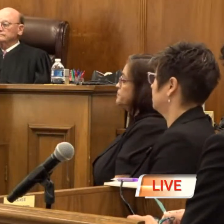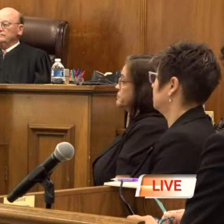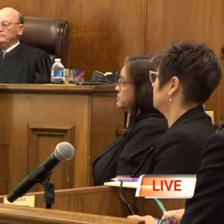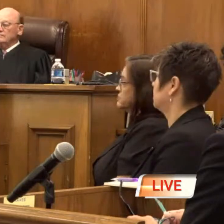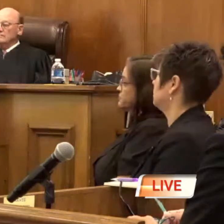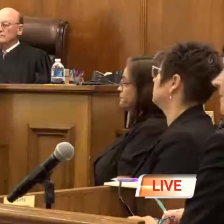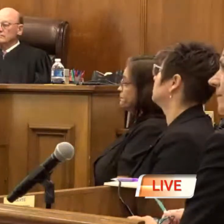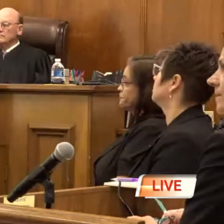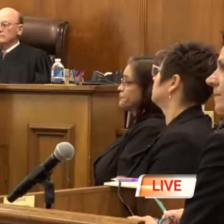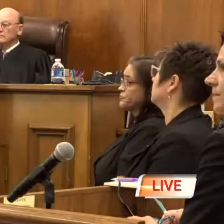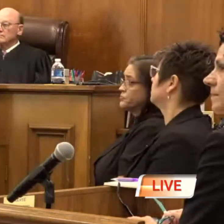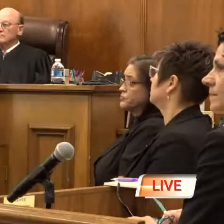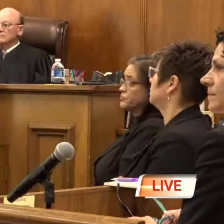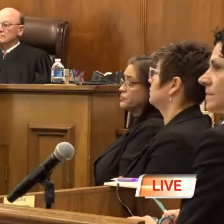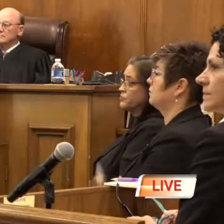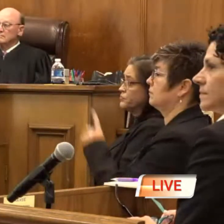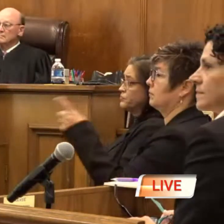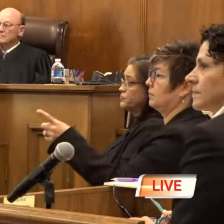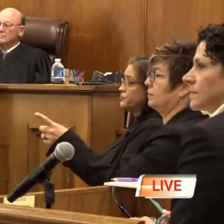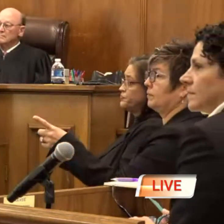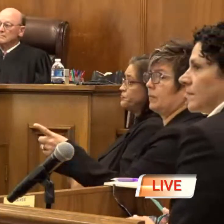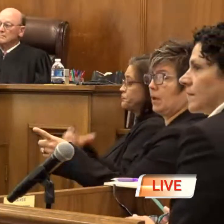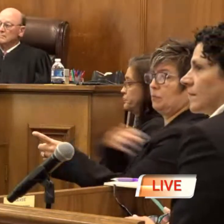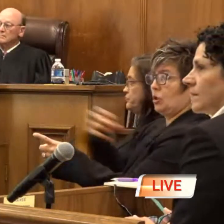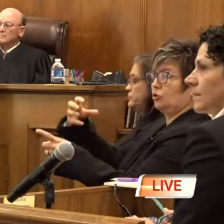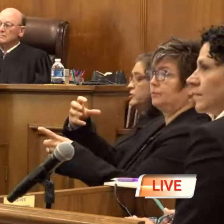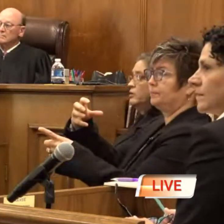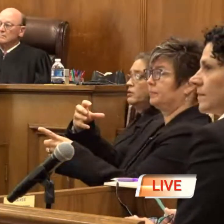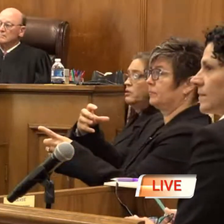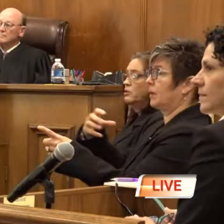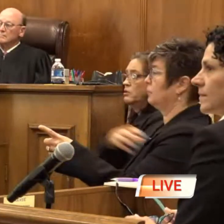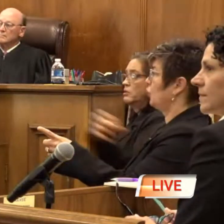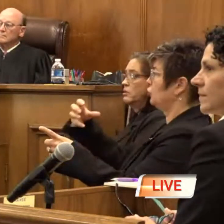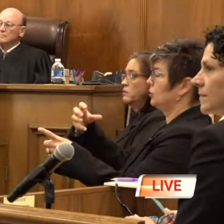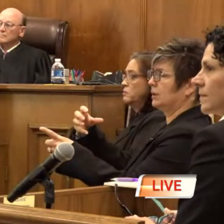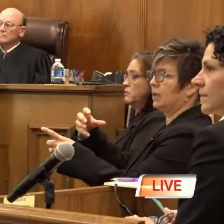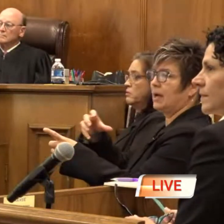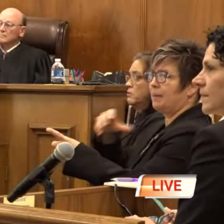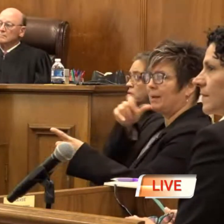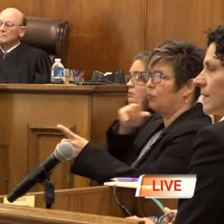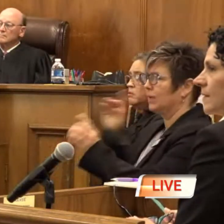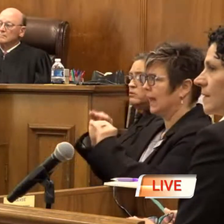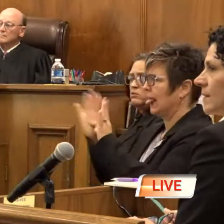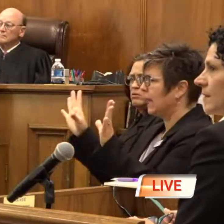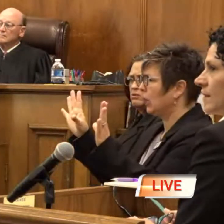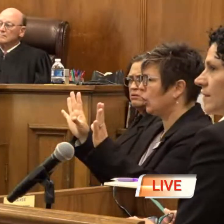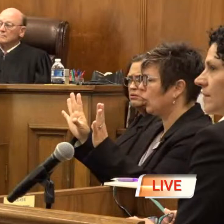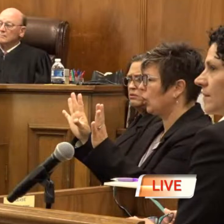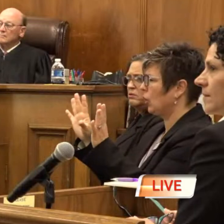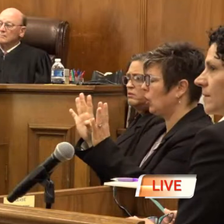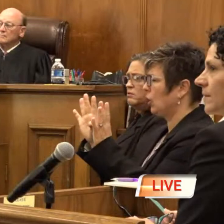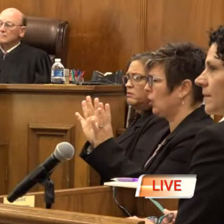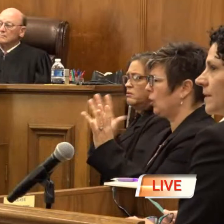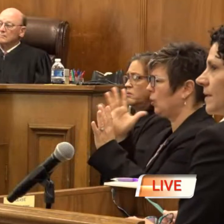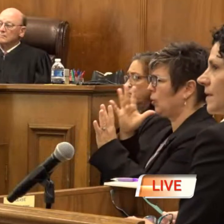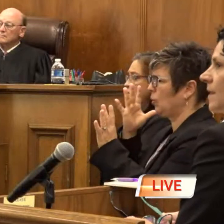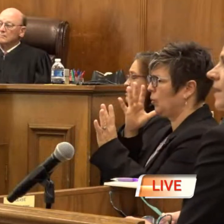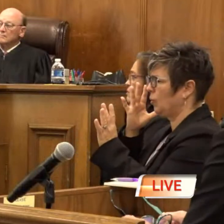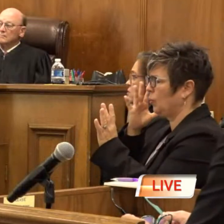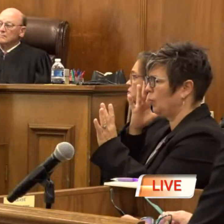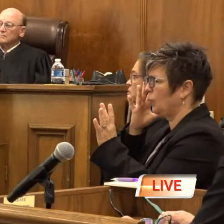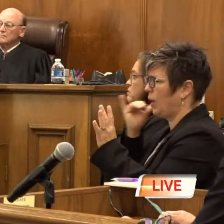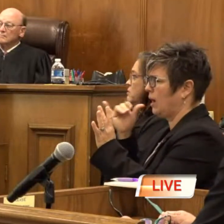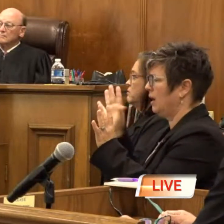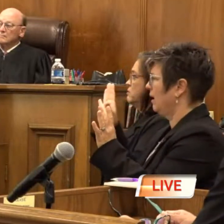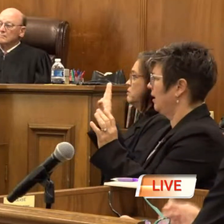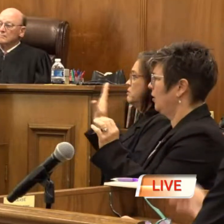Yes. Just objection, I'm not sure the relevance of her communication